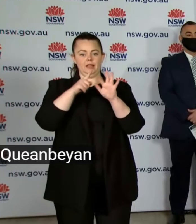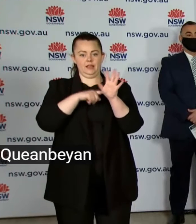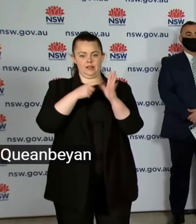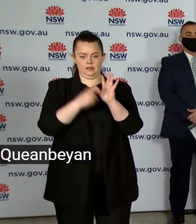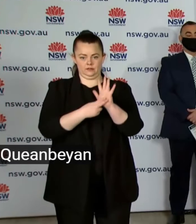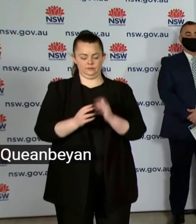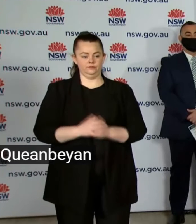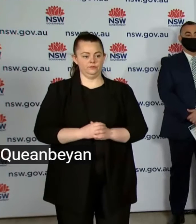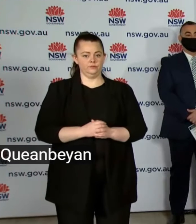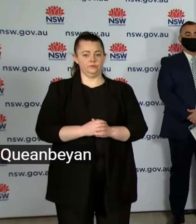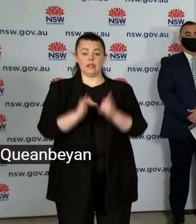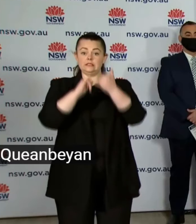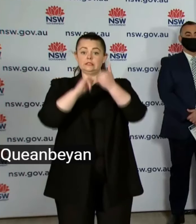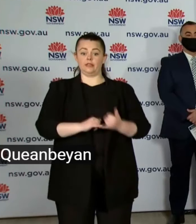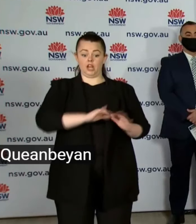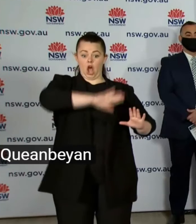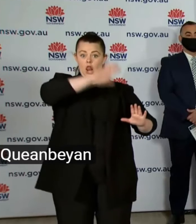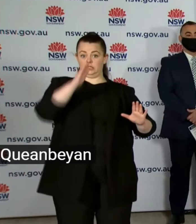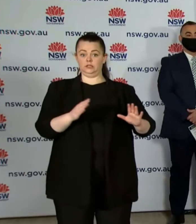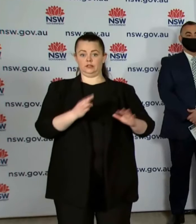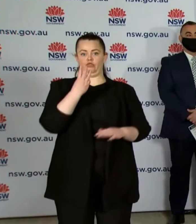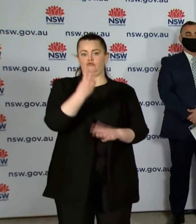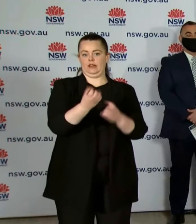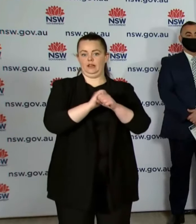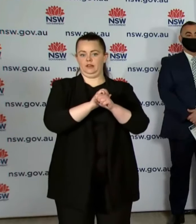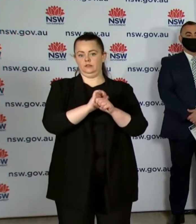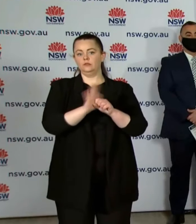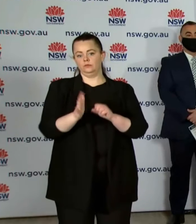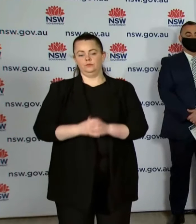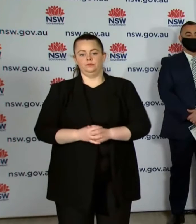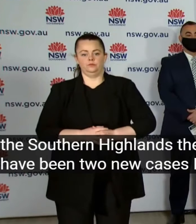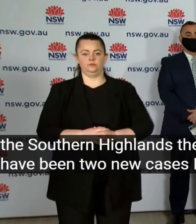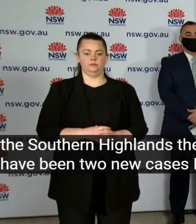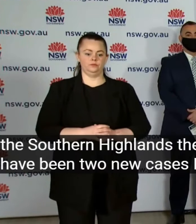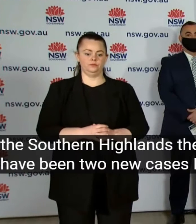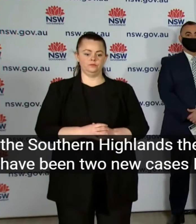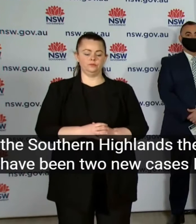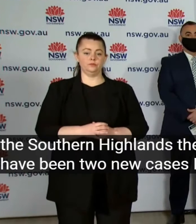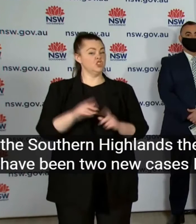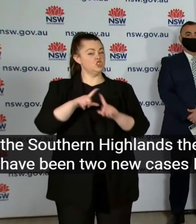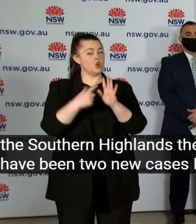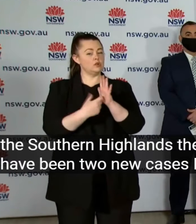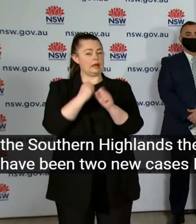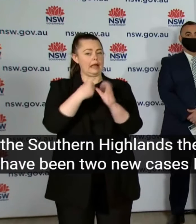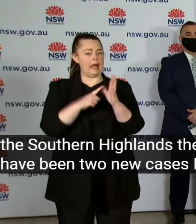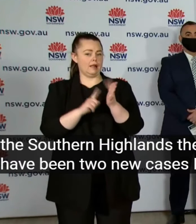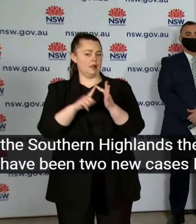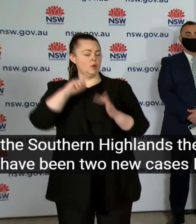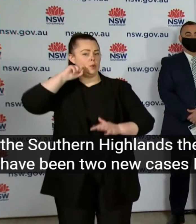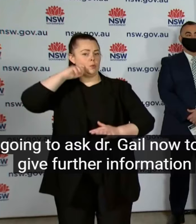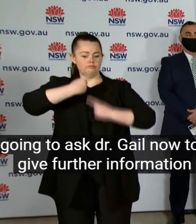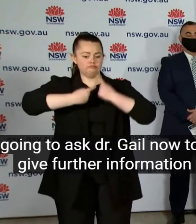have been 2 new cases. I'm going to ask Dr. Gale now to give